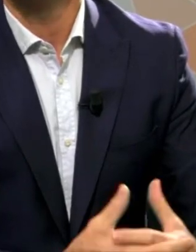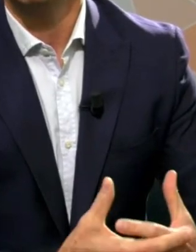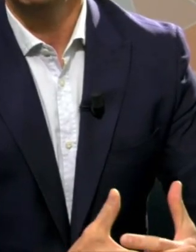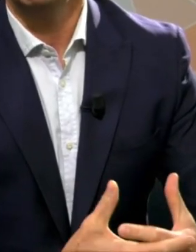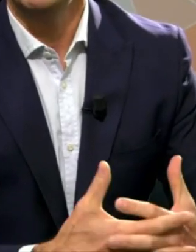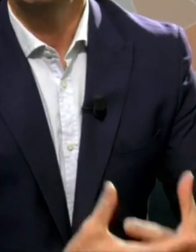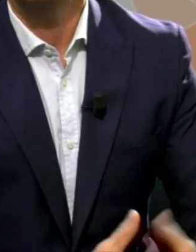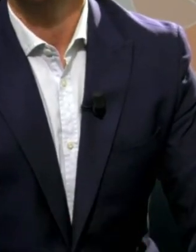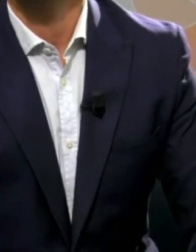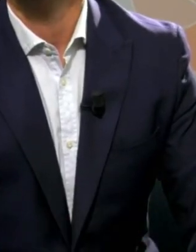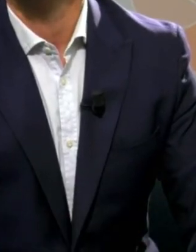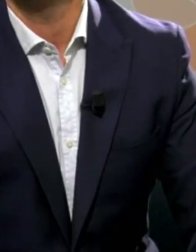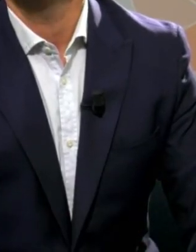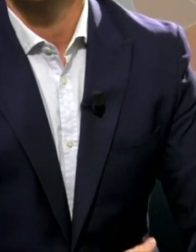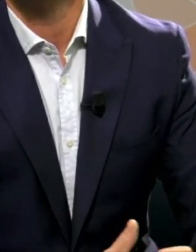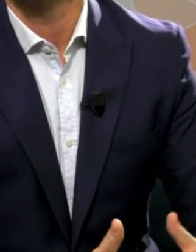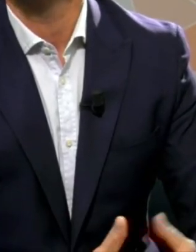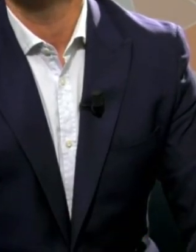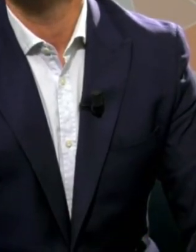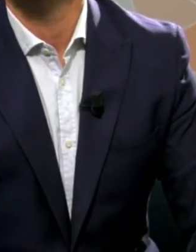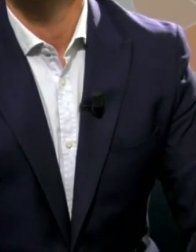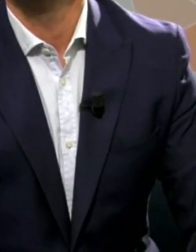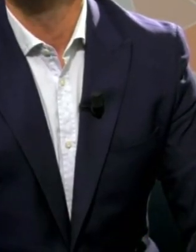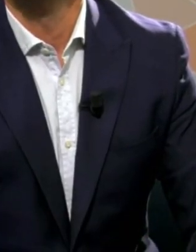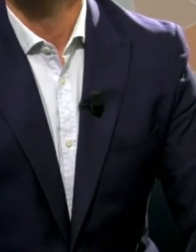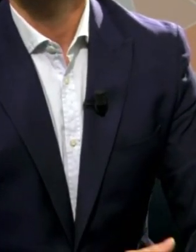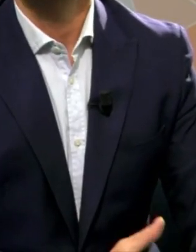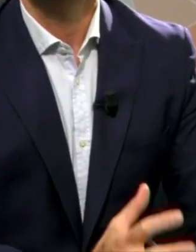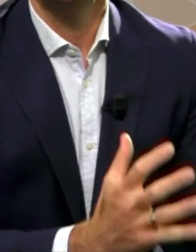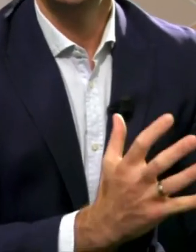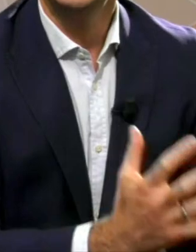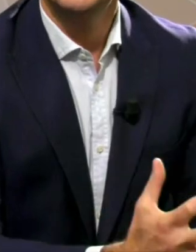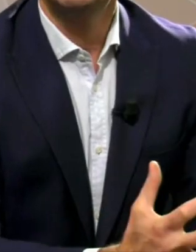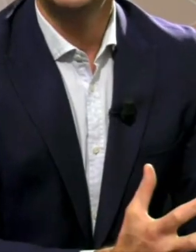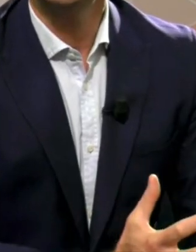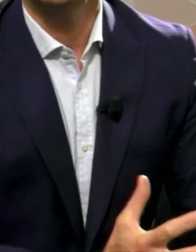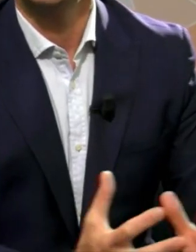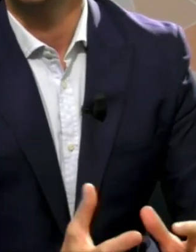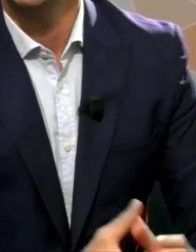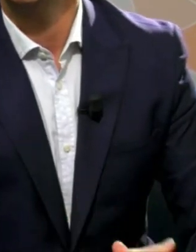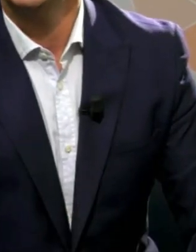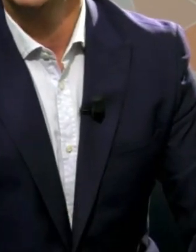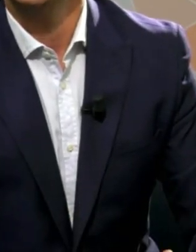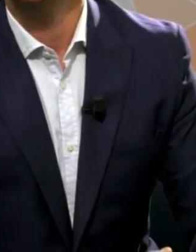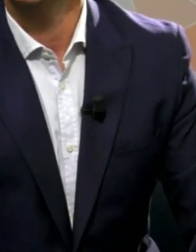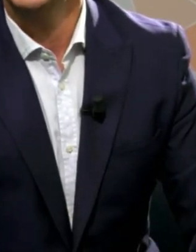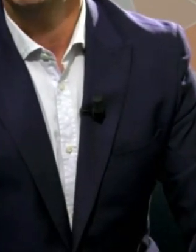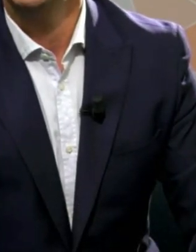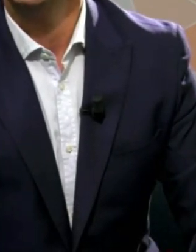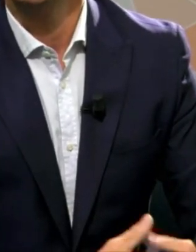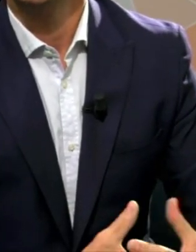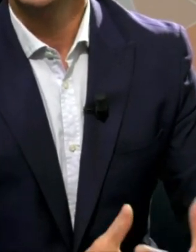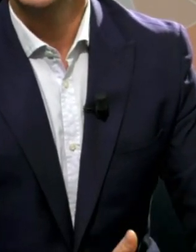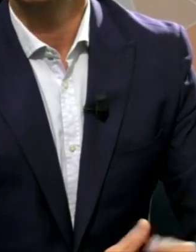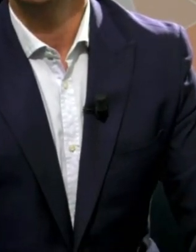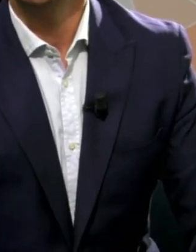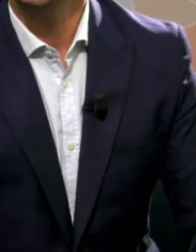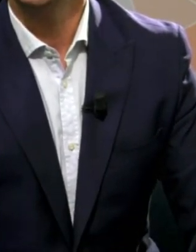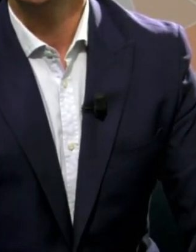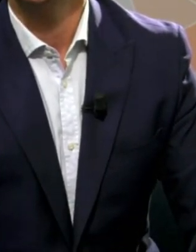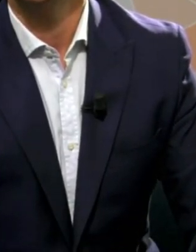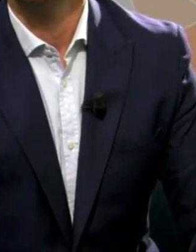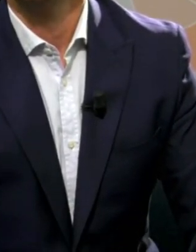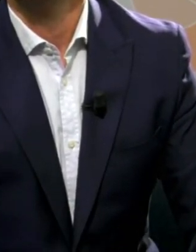of even more web-inclusive applications, including e-commerce, education apps, employment,